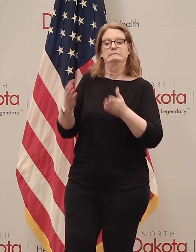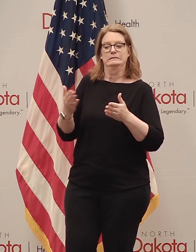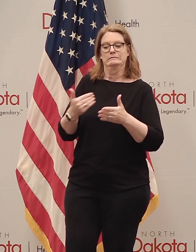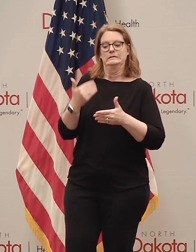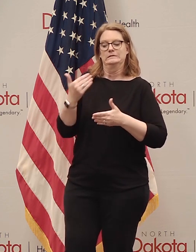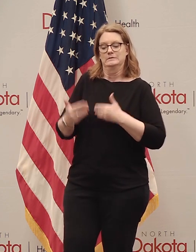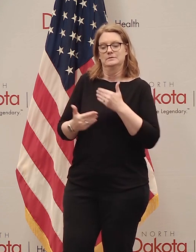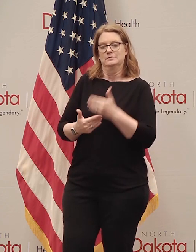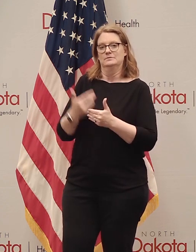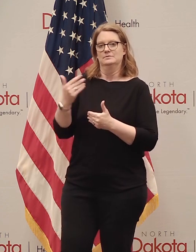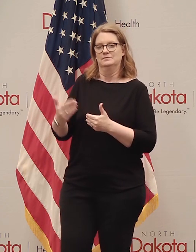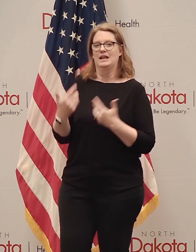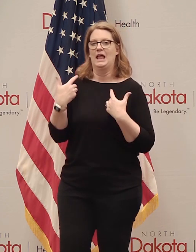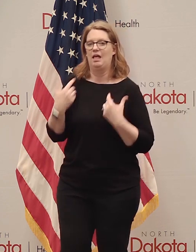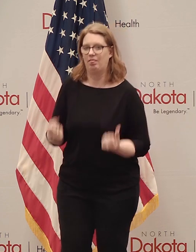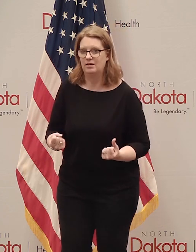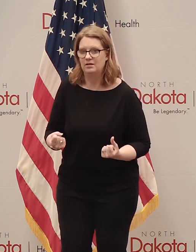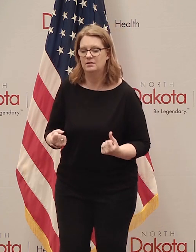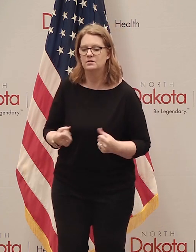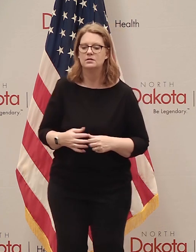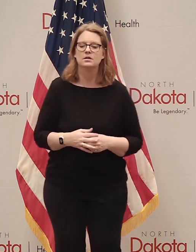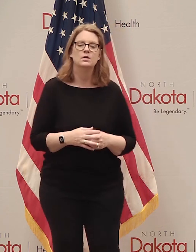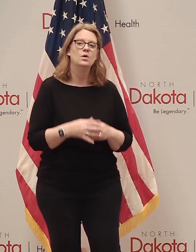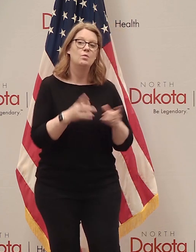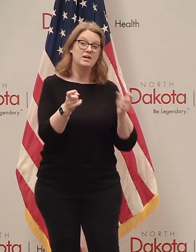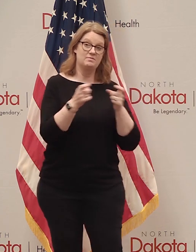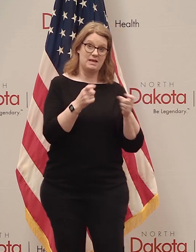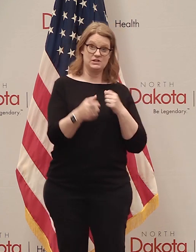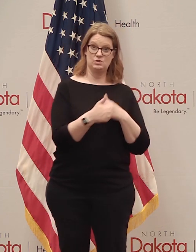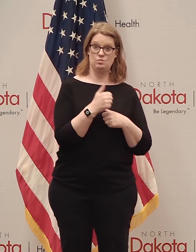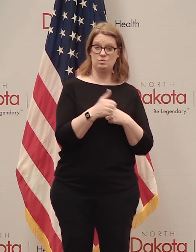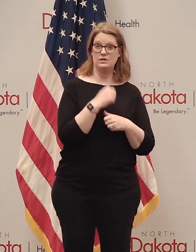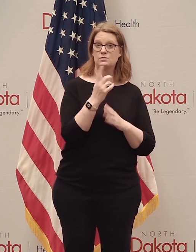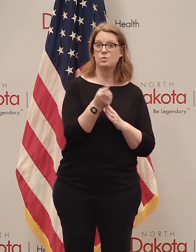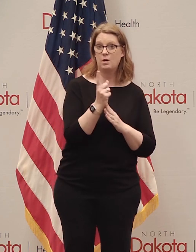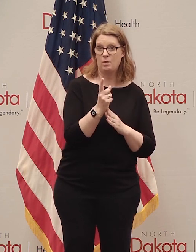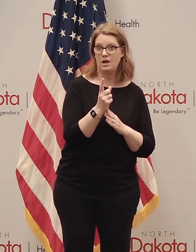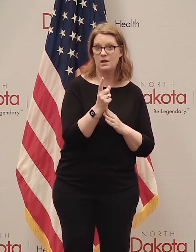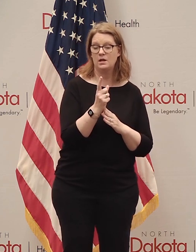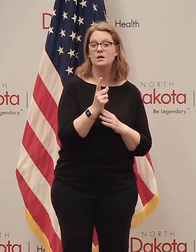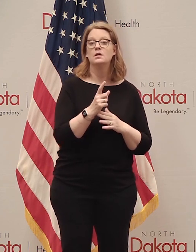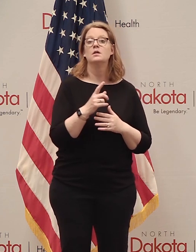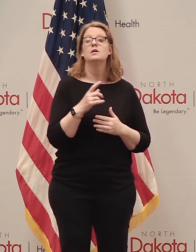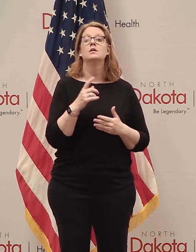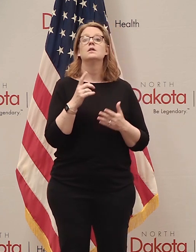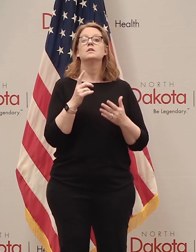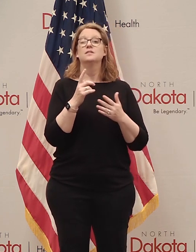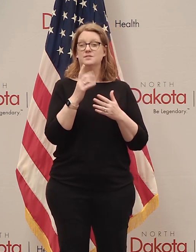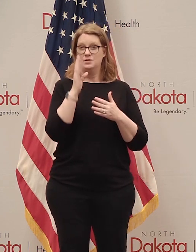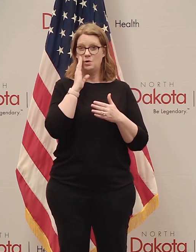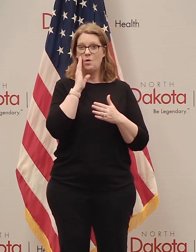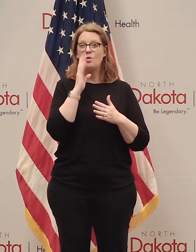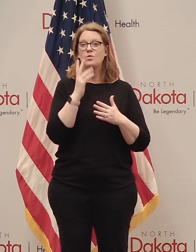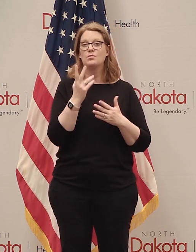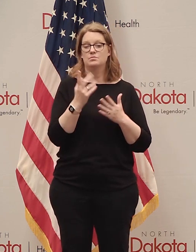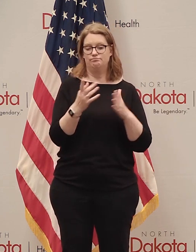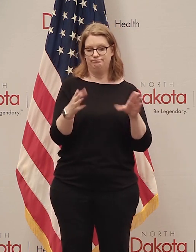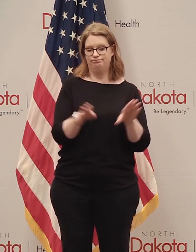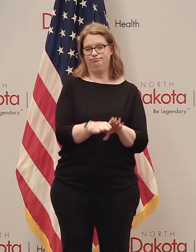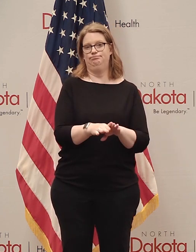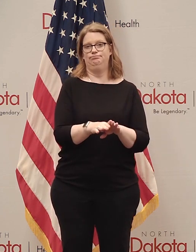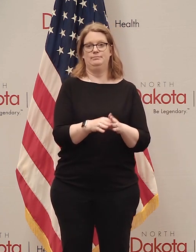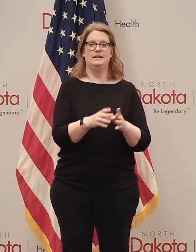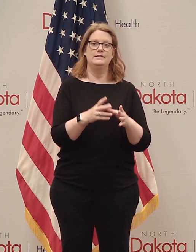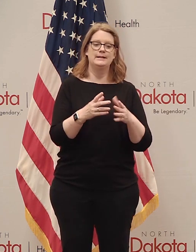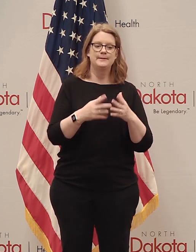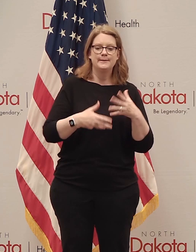recovery. We've managed risk early on by more aggressively slowing down transmissible moments. This allowed us to build up time